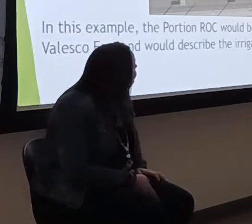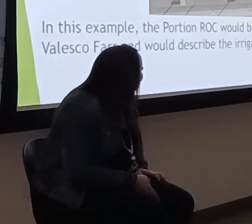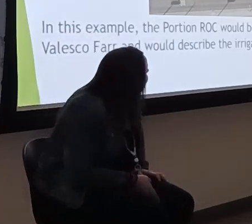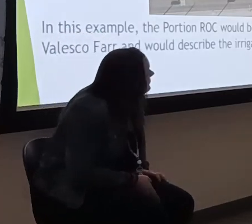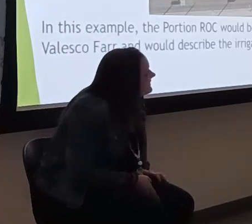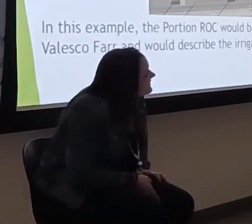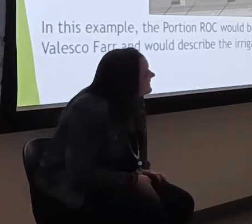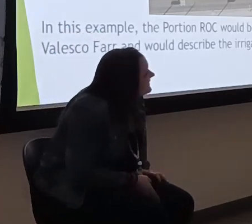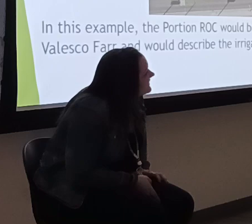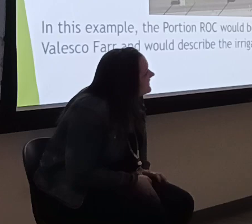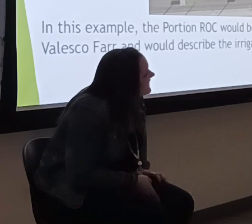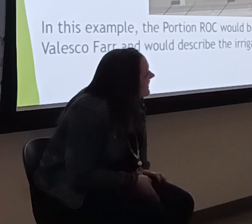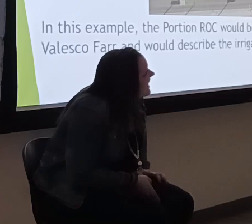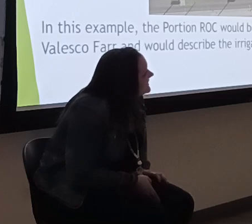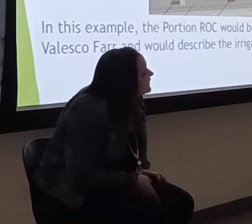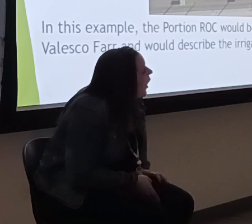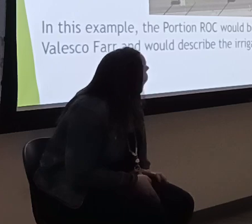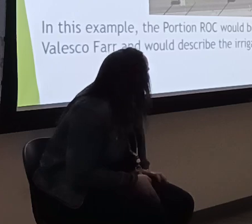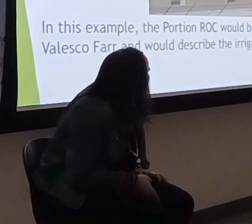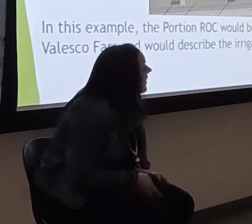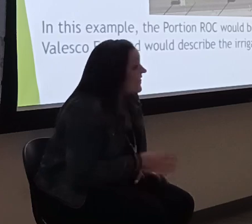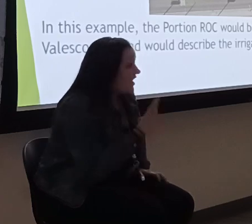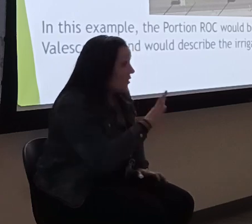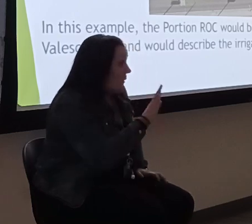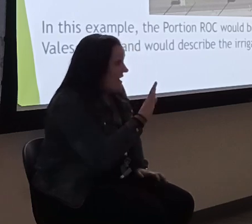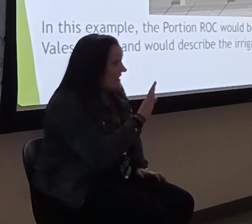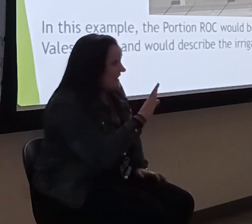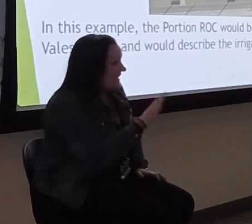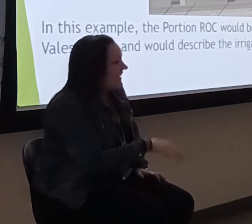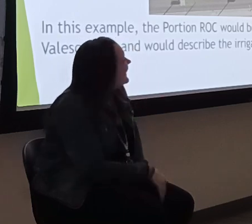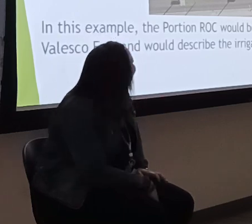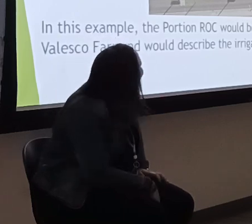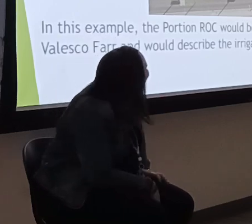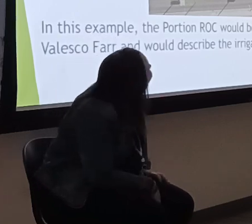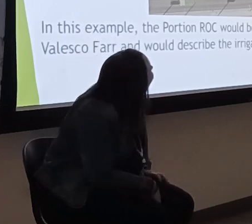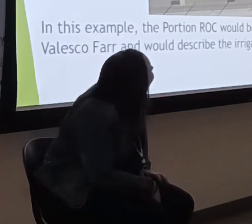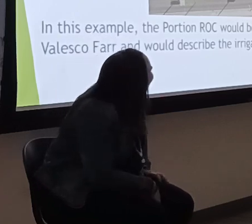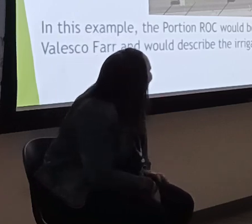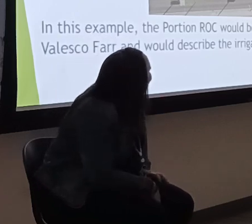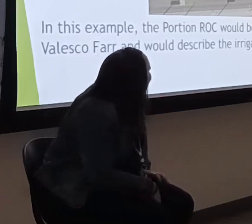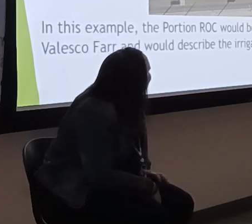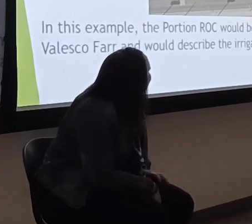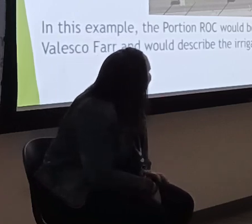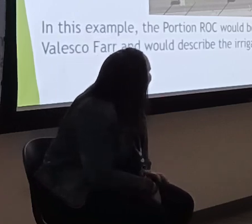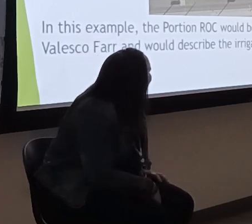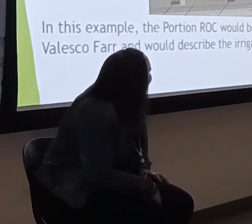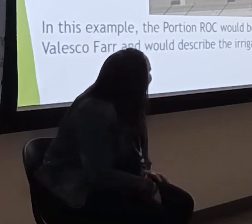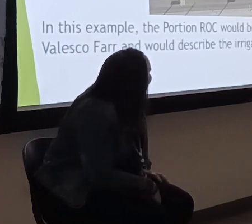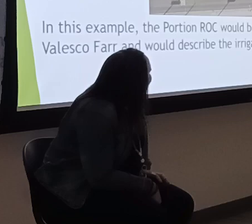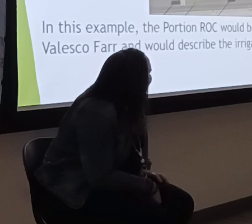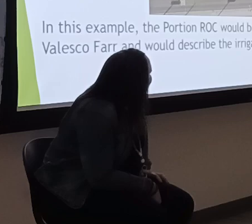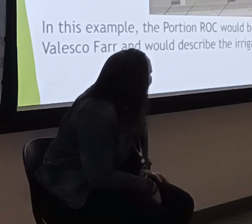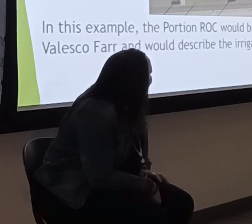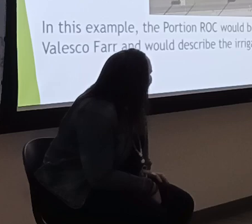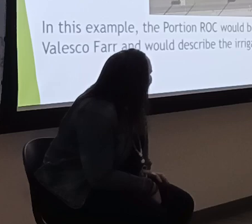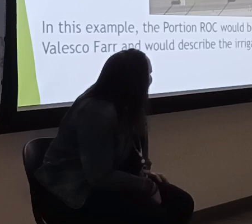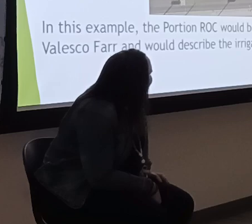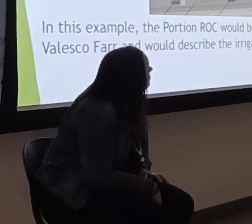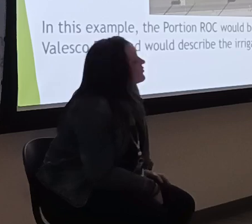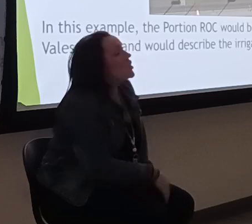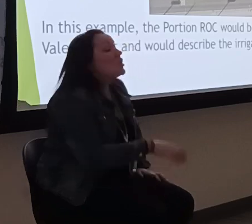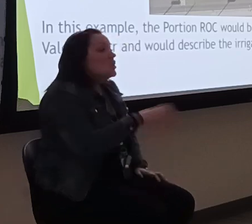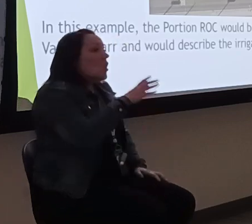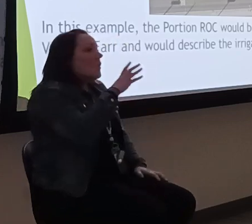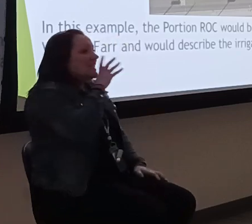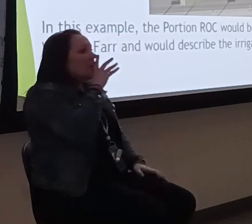0.2 of the parcel is being irrigated because we have a house, a garage, we've got some outbuildings, we've